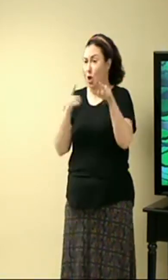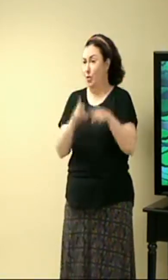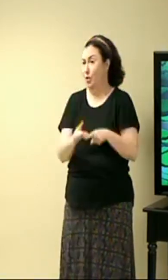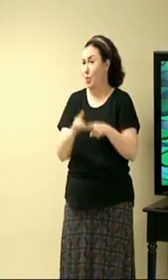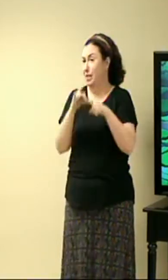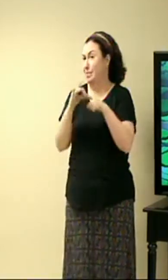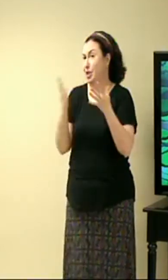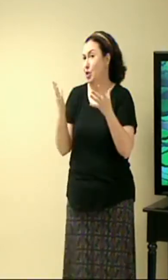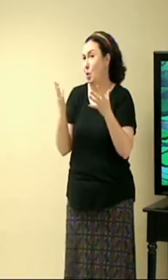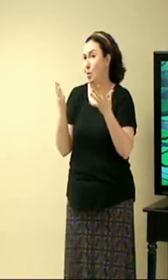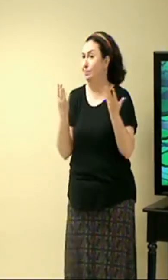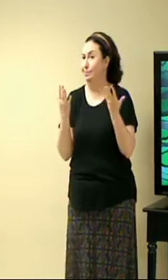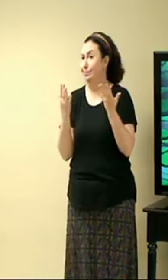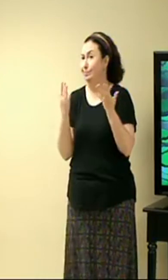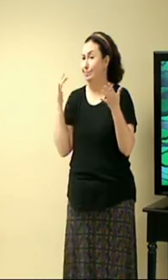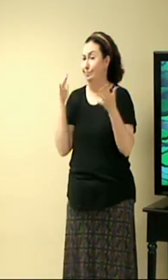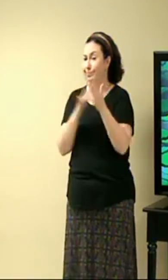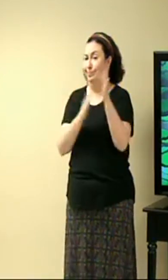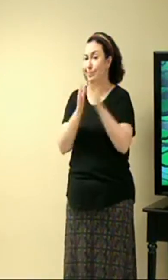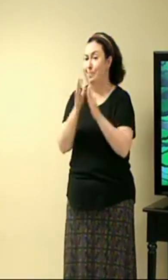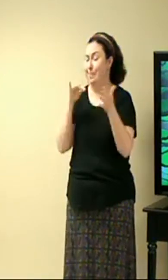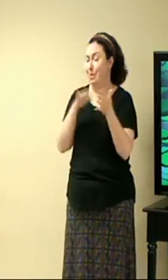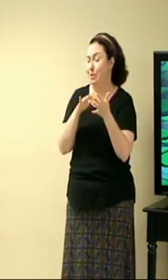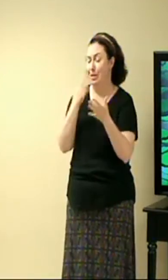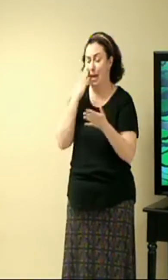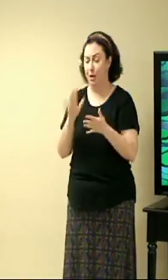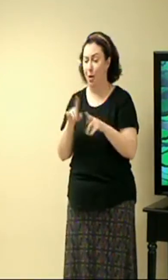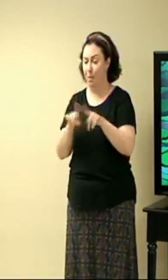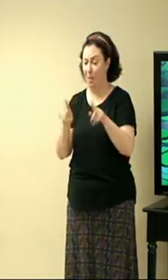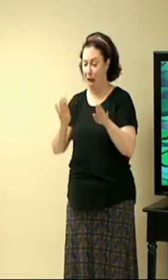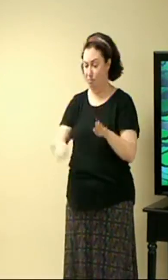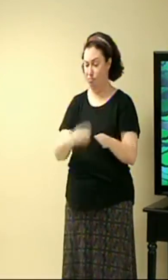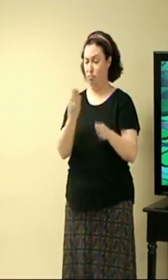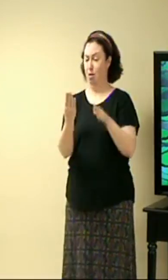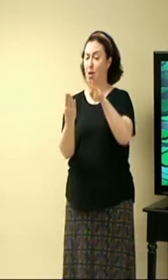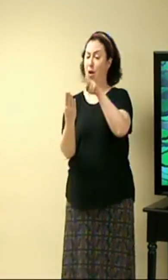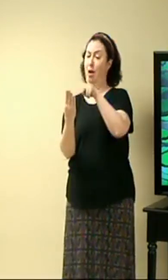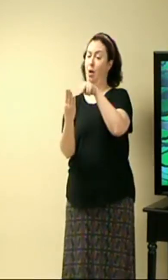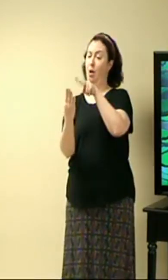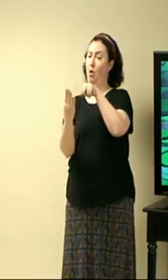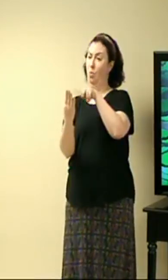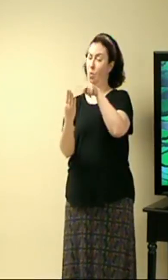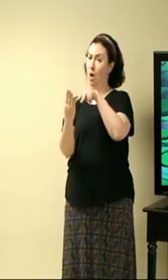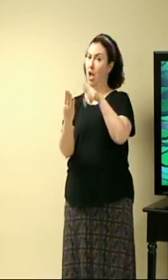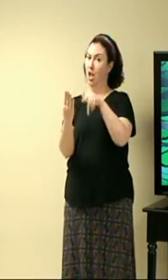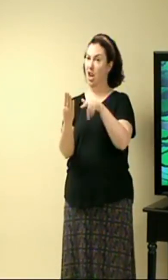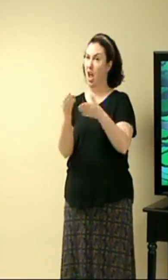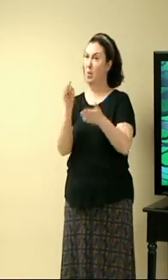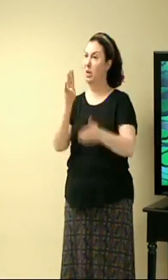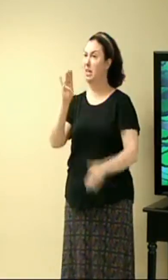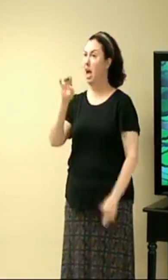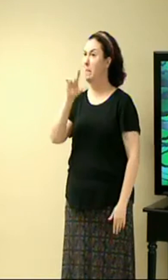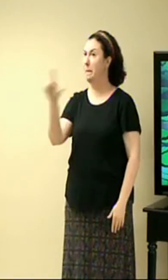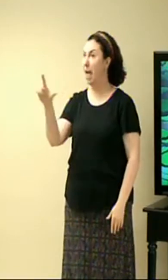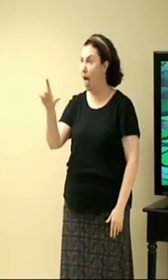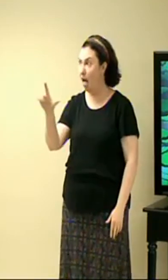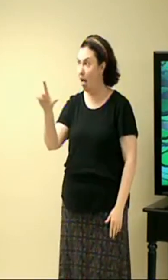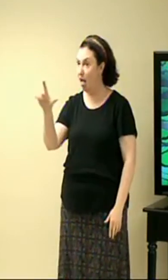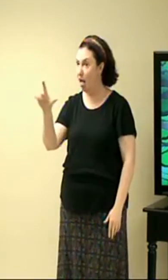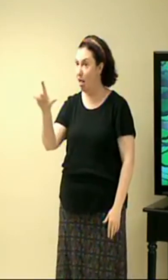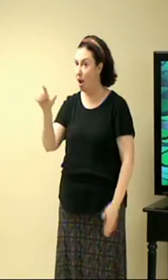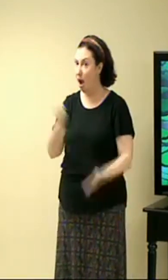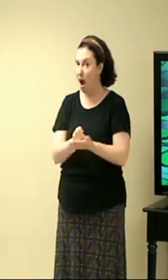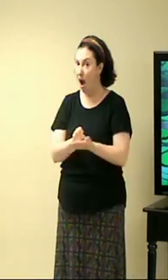bill, right? Like, I went to their coffee bar, and based on what this bill was, their brownie should have been made out of gold. Like, their bill was